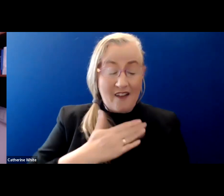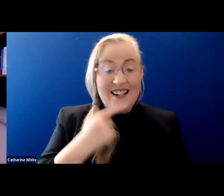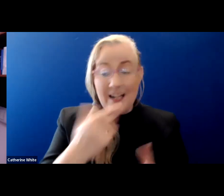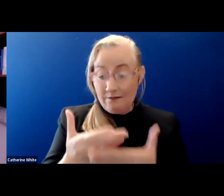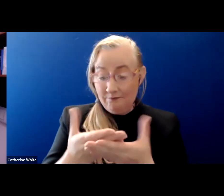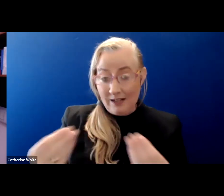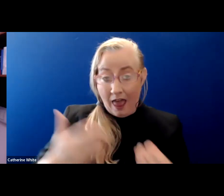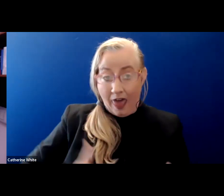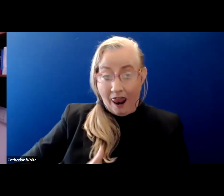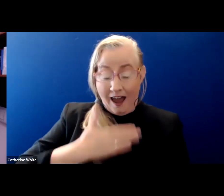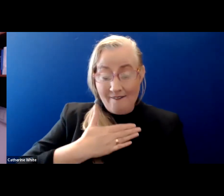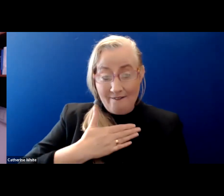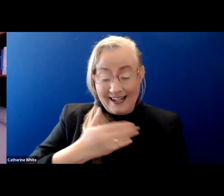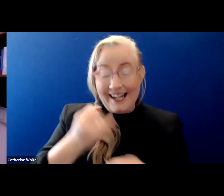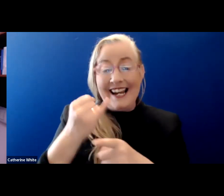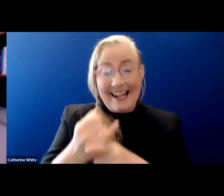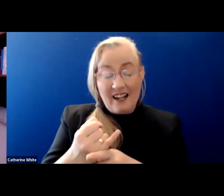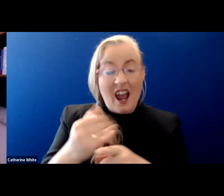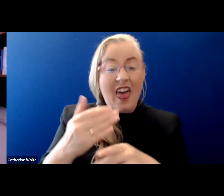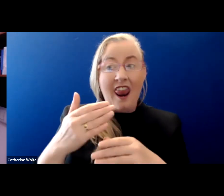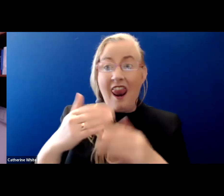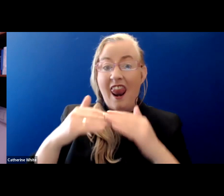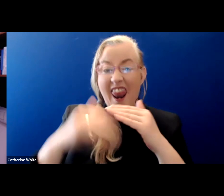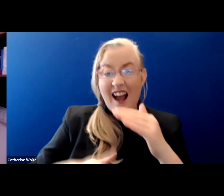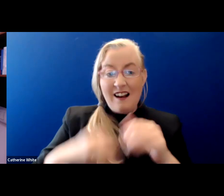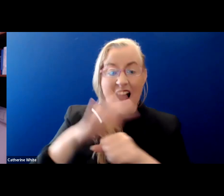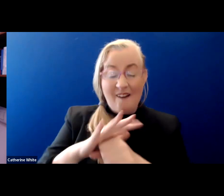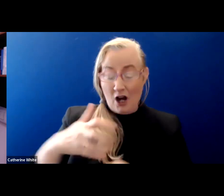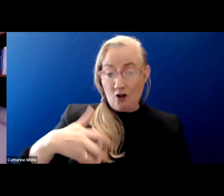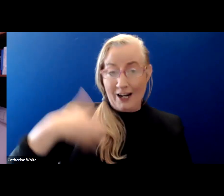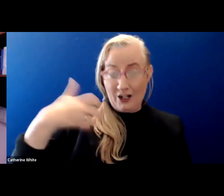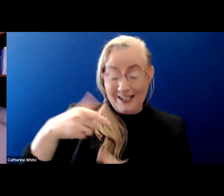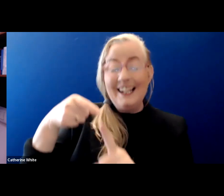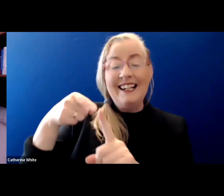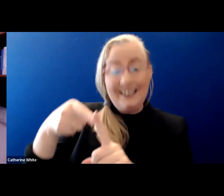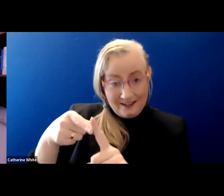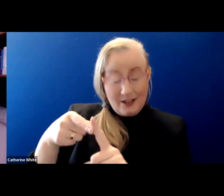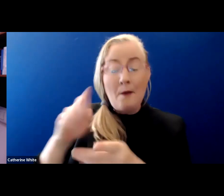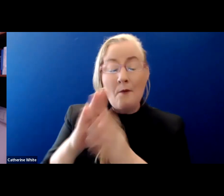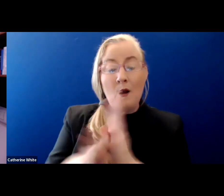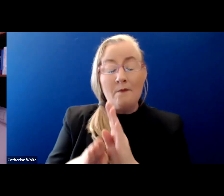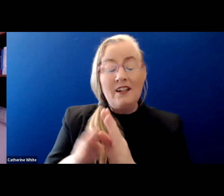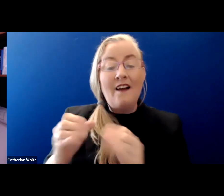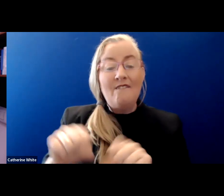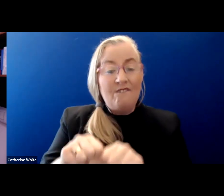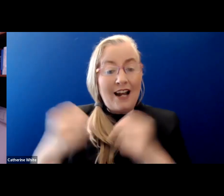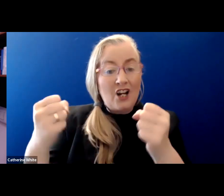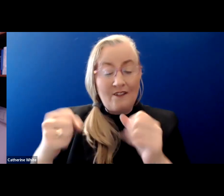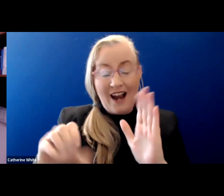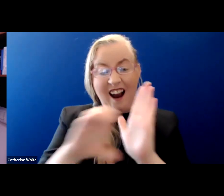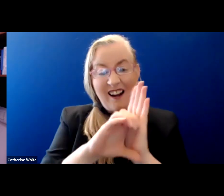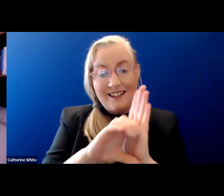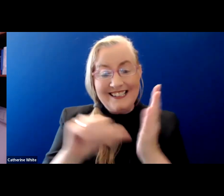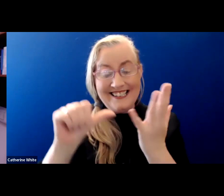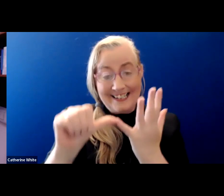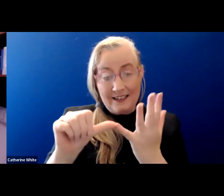life occurring in the context of an act of aggression entails ipso facto a violation of Article 6 of the Covenant